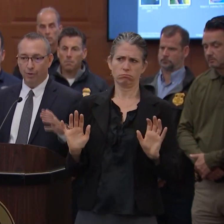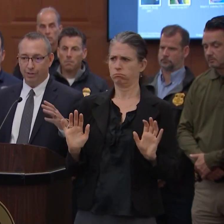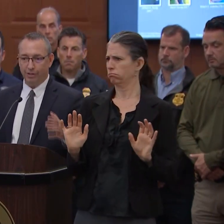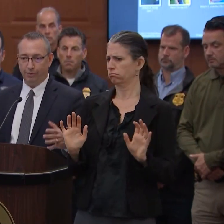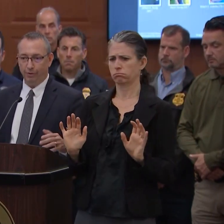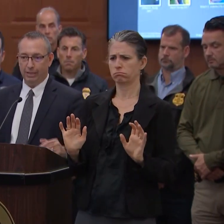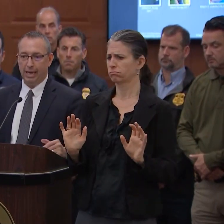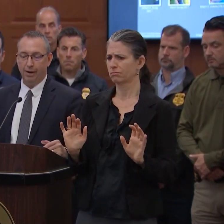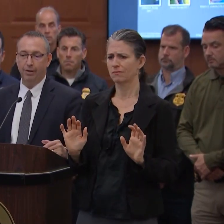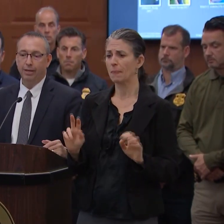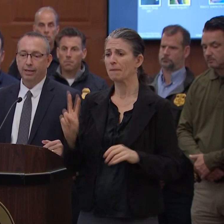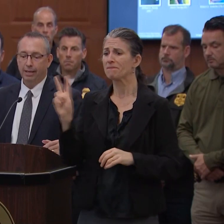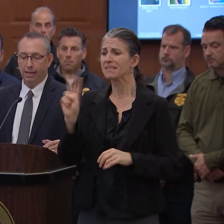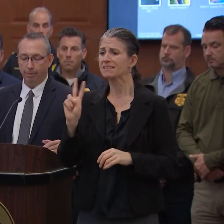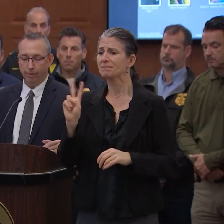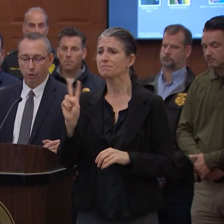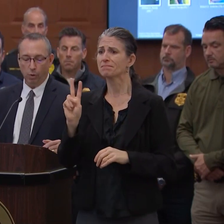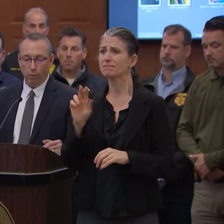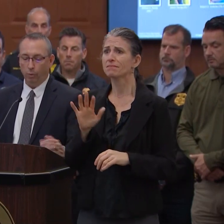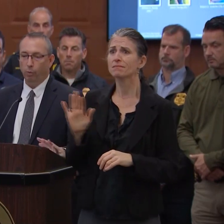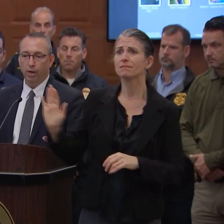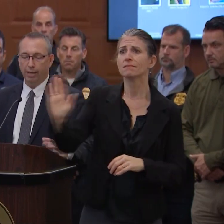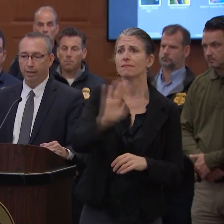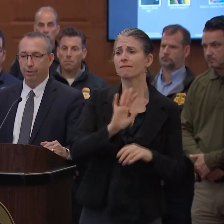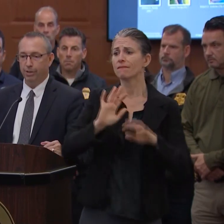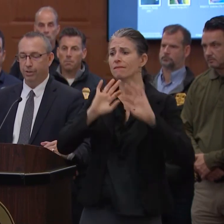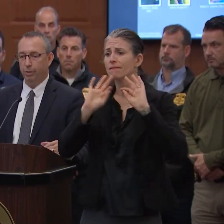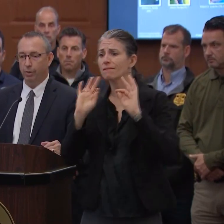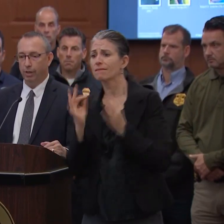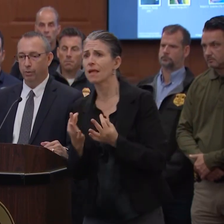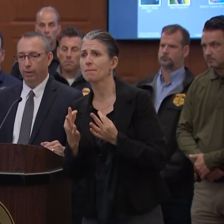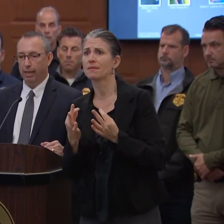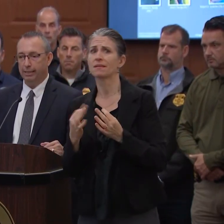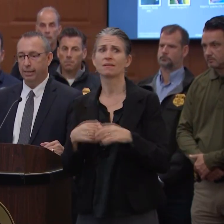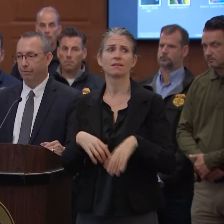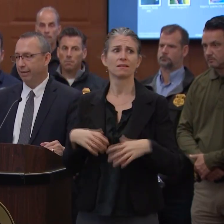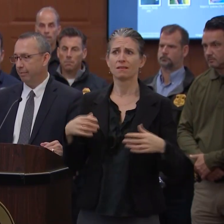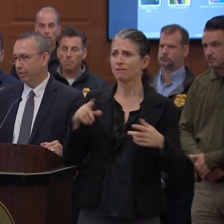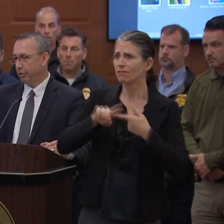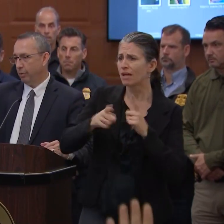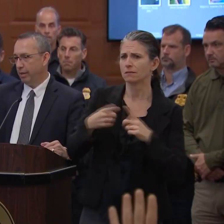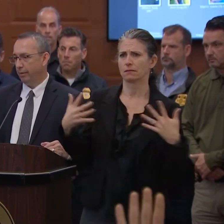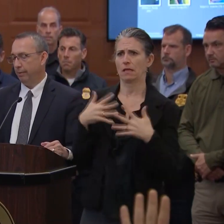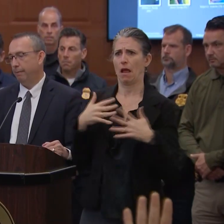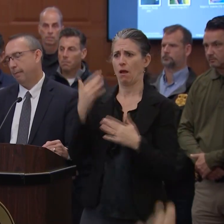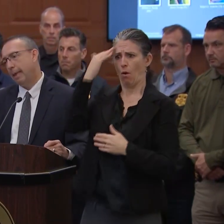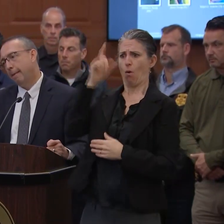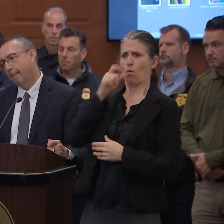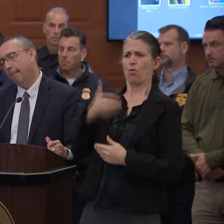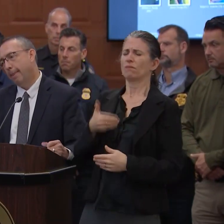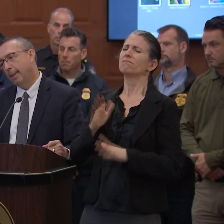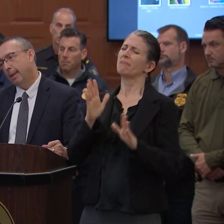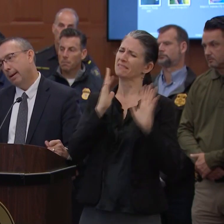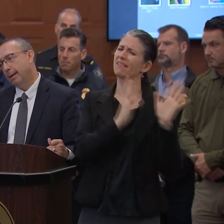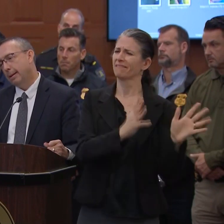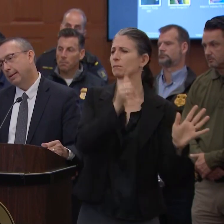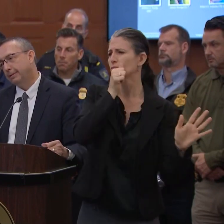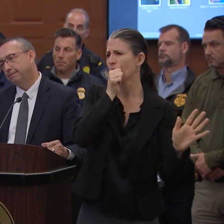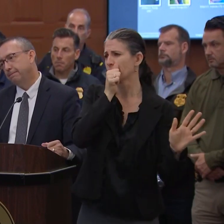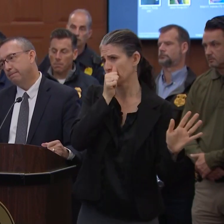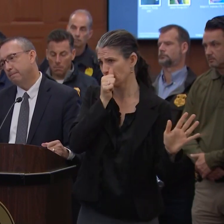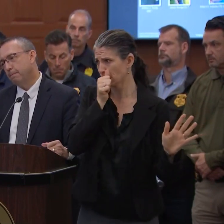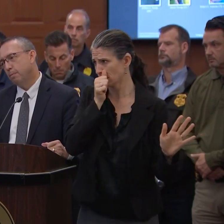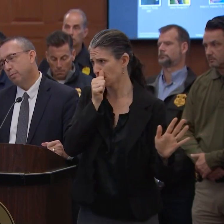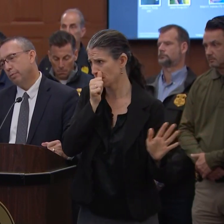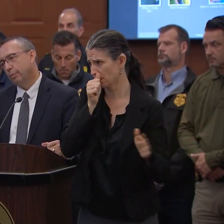feel nervous, they feel scared. So we're not in a position that we're going to identify them. And sir, right here? Yeah. Based on what you've learned so